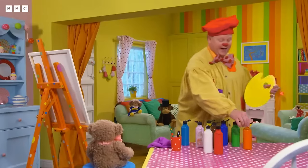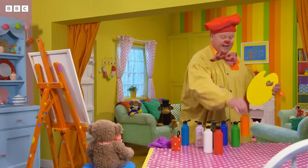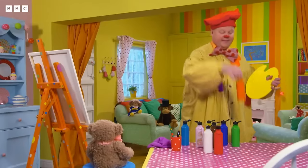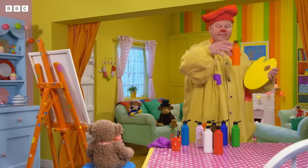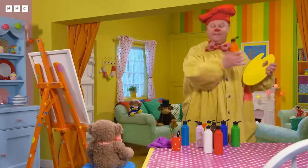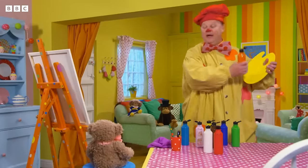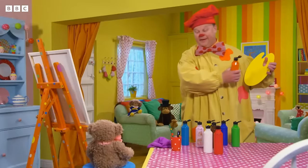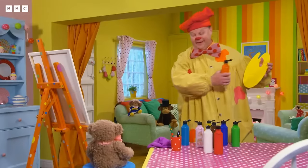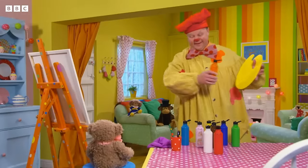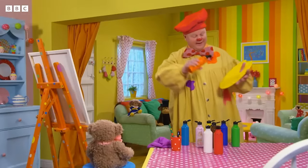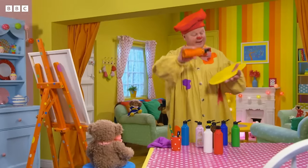Let's begin.